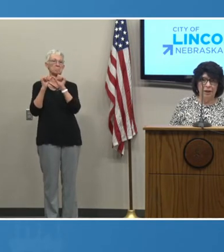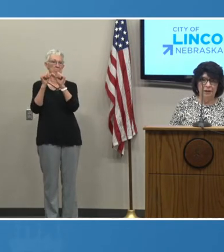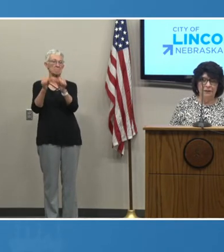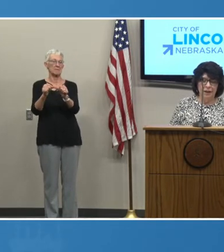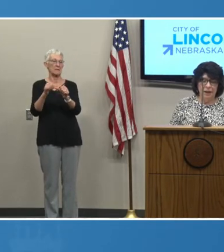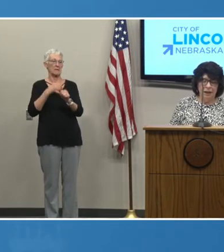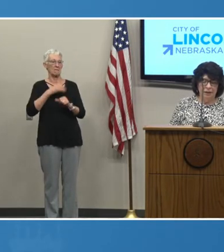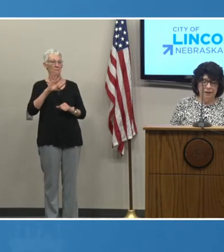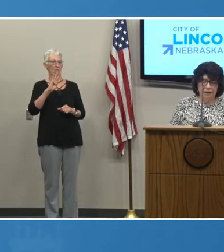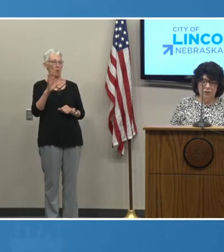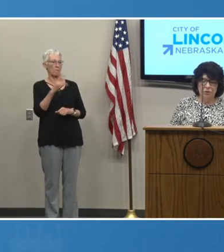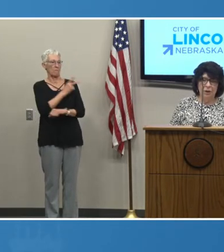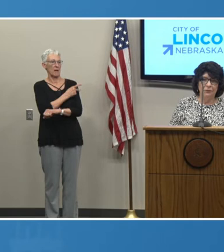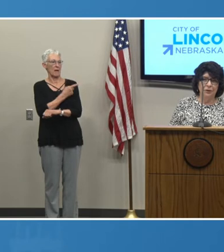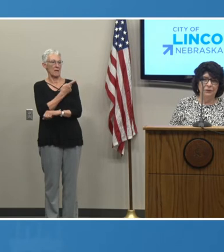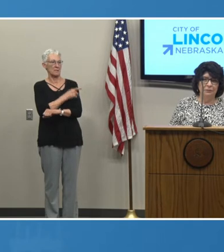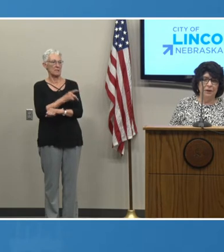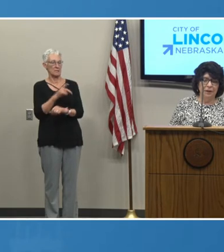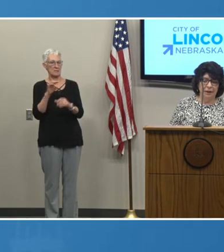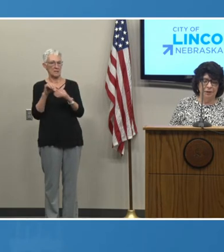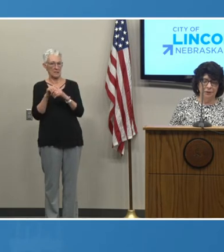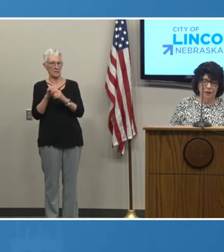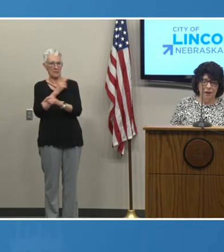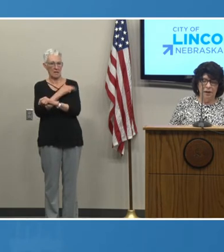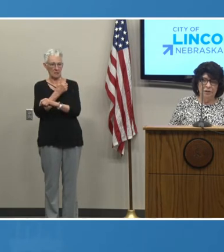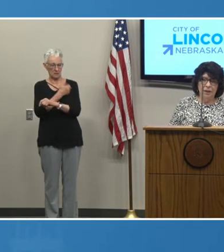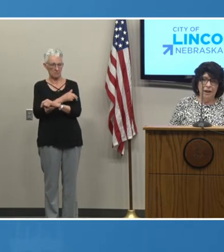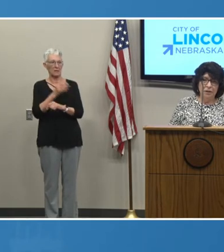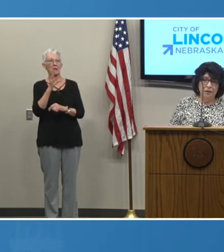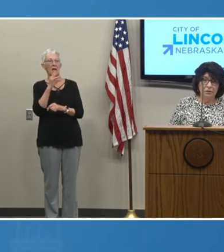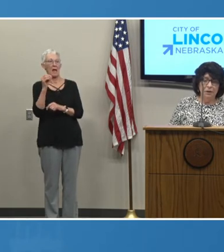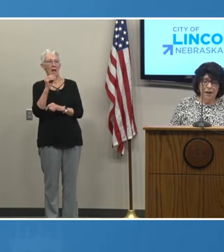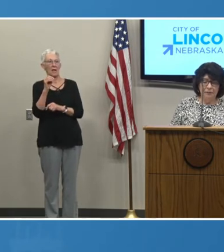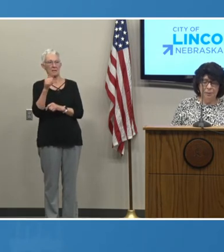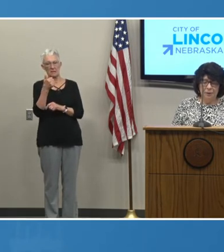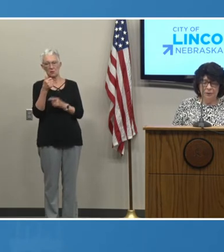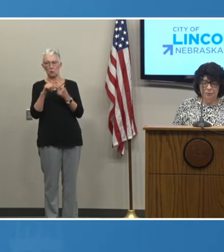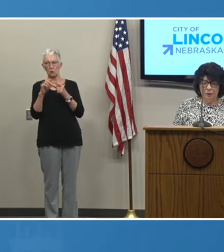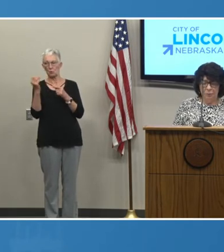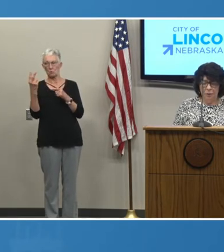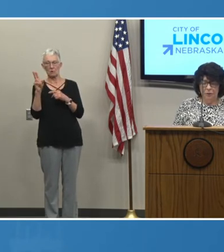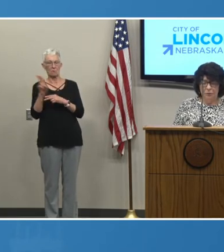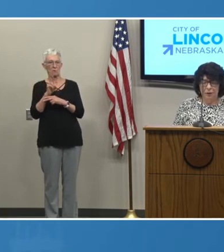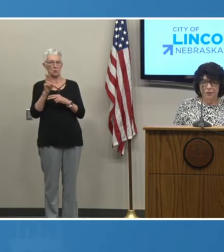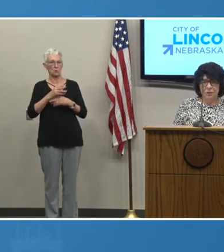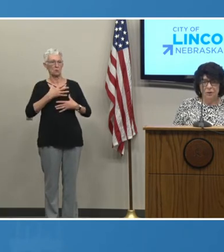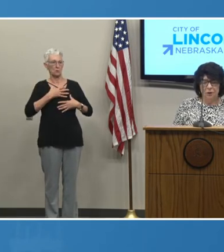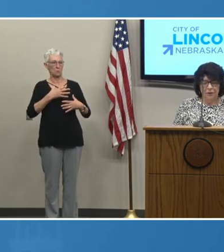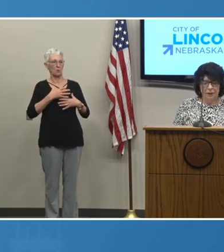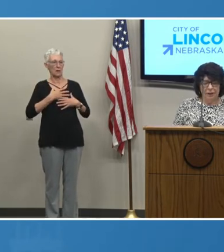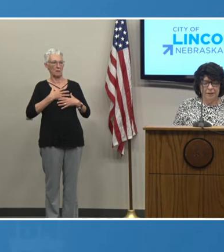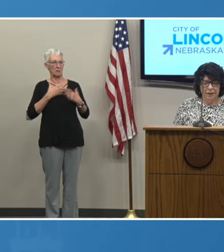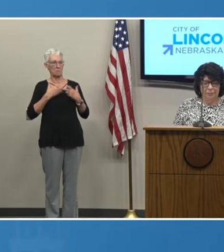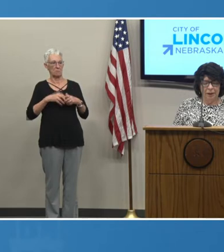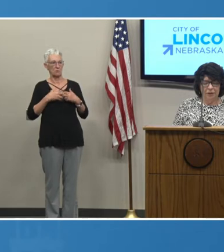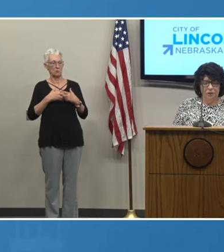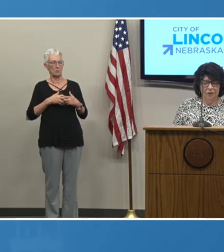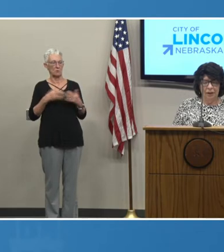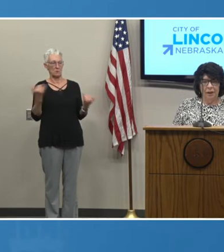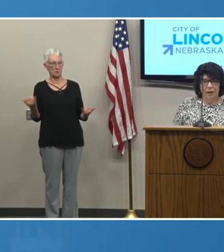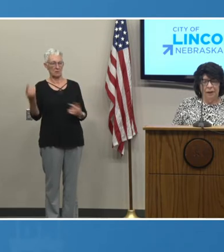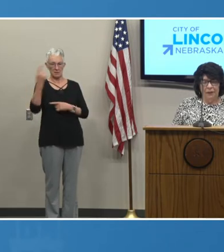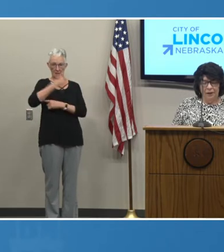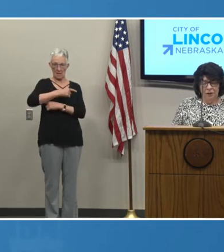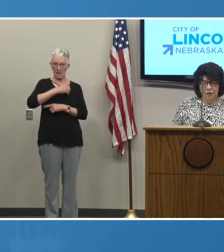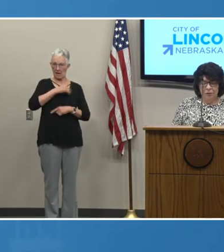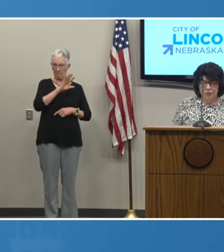being hospitalized and 10 to 12 using ventilators. Today, our local hospitals report 42 COVID-19